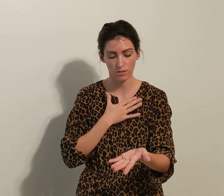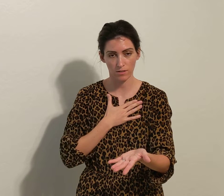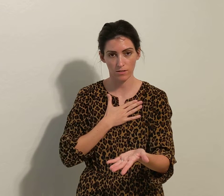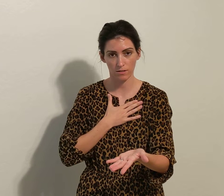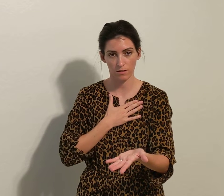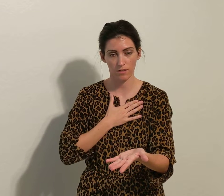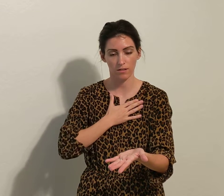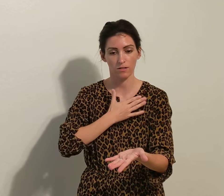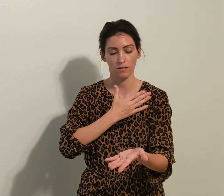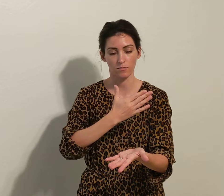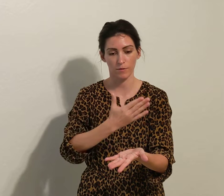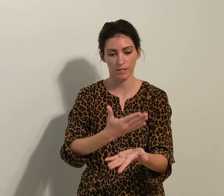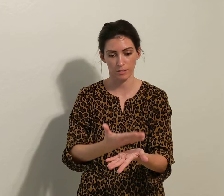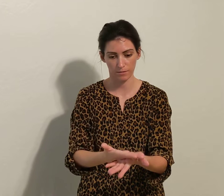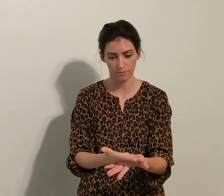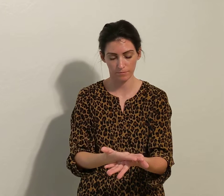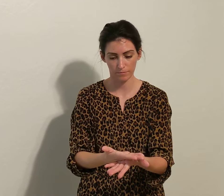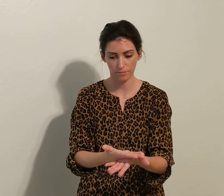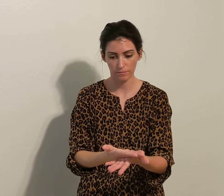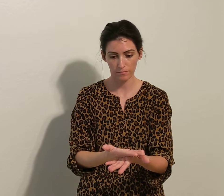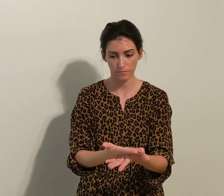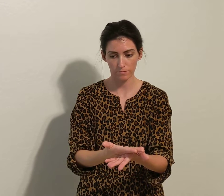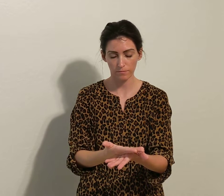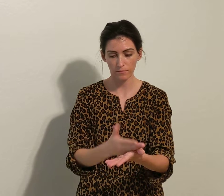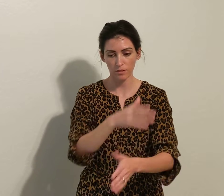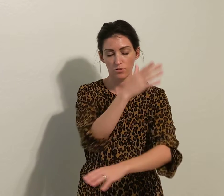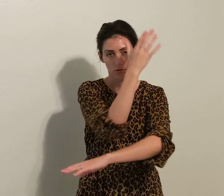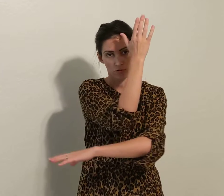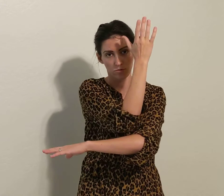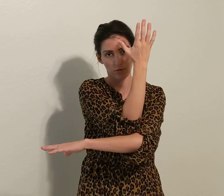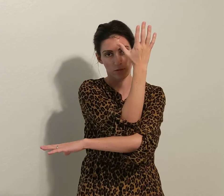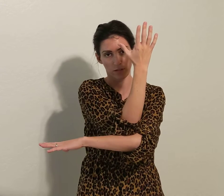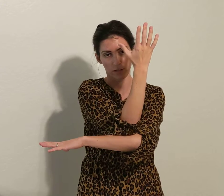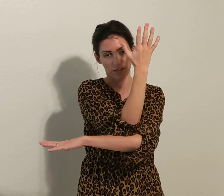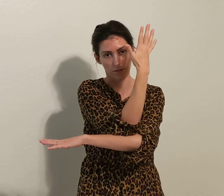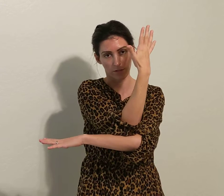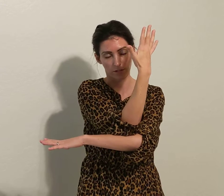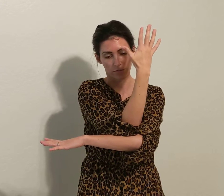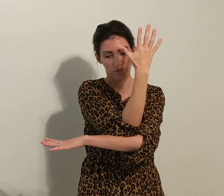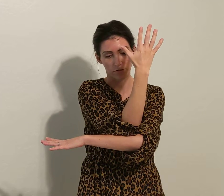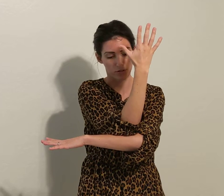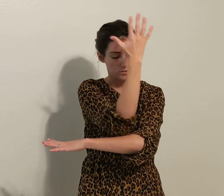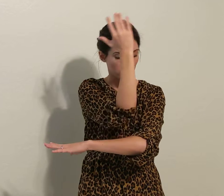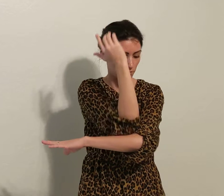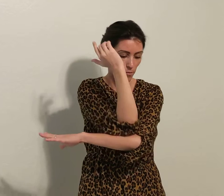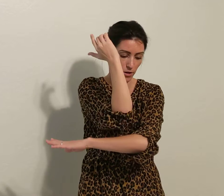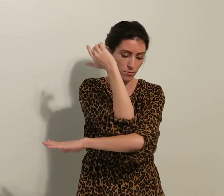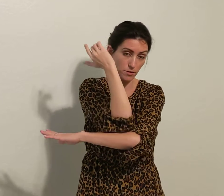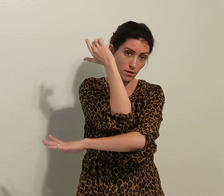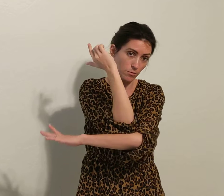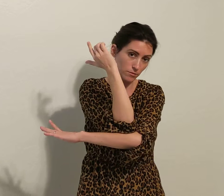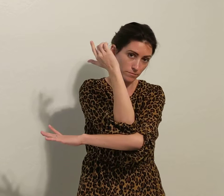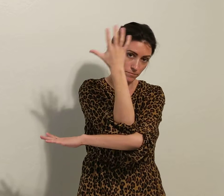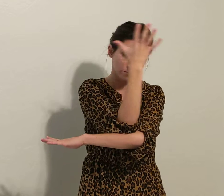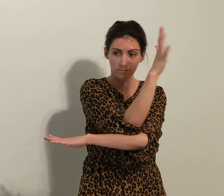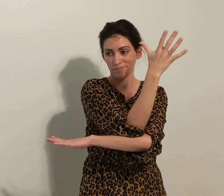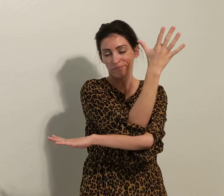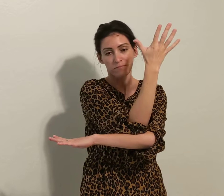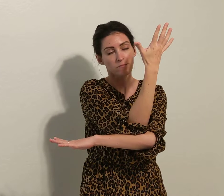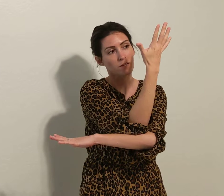chest and comes back down. To Gethsemane. And then we're going to do our trees again. Remember, elbow to elbow.